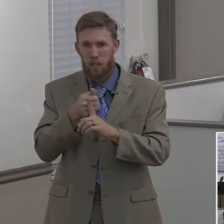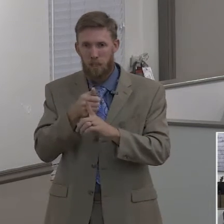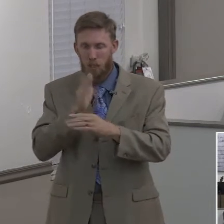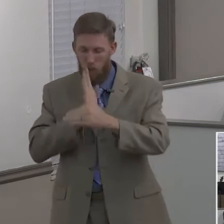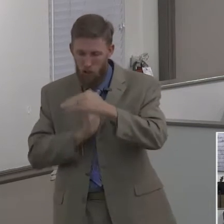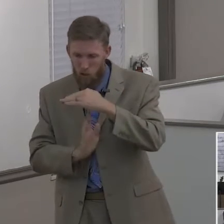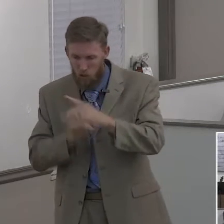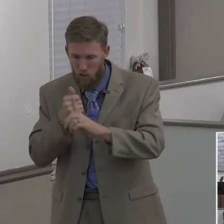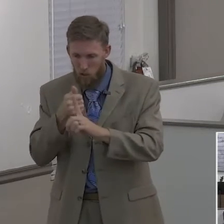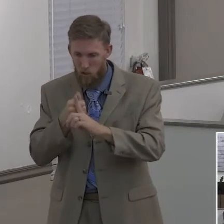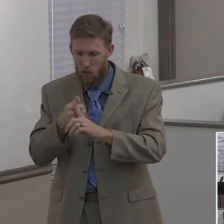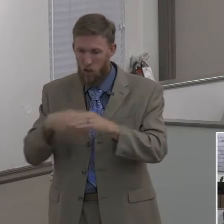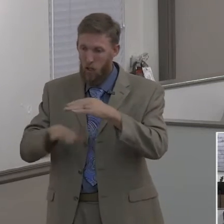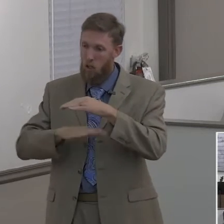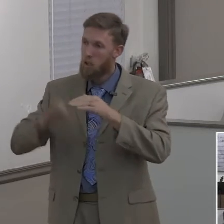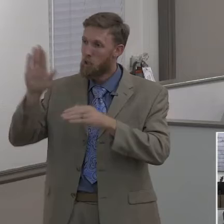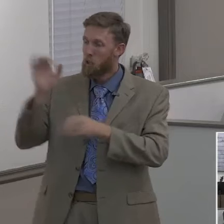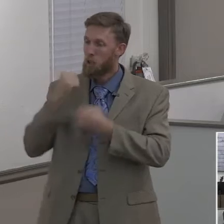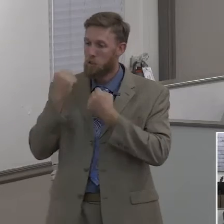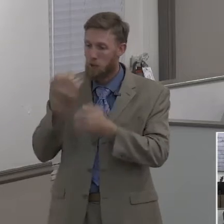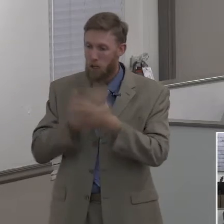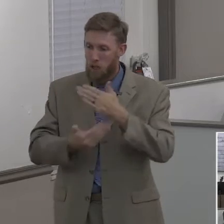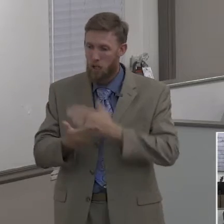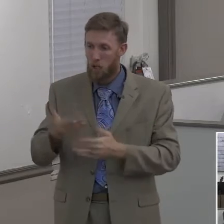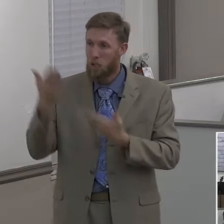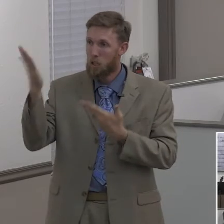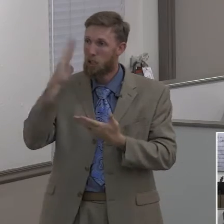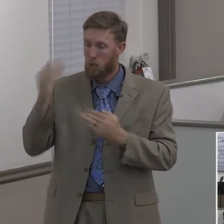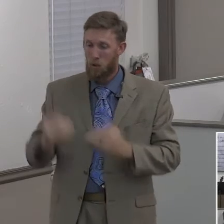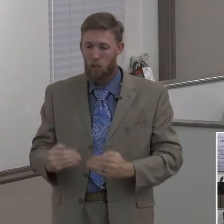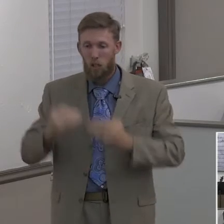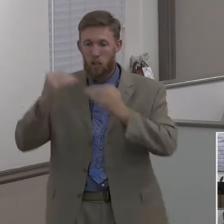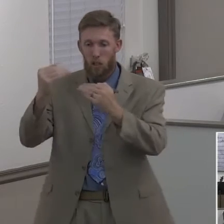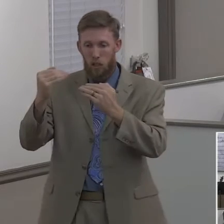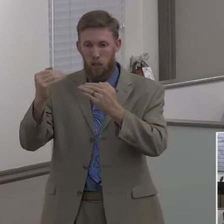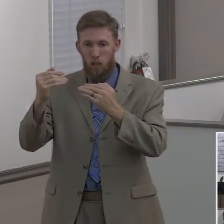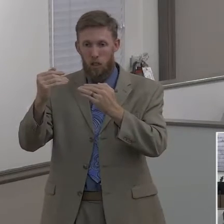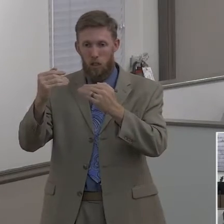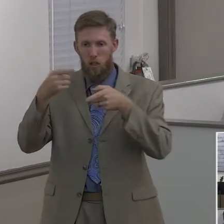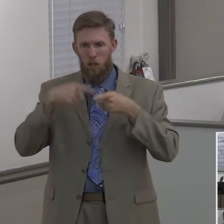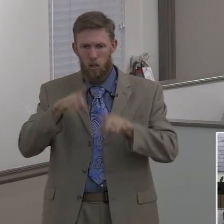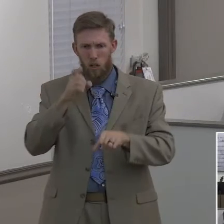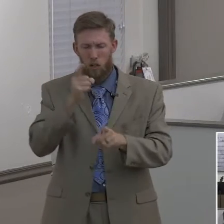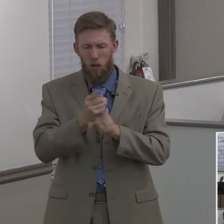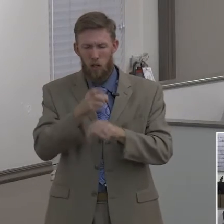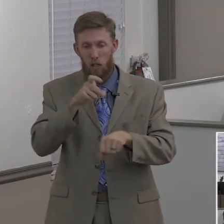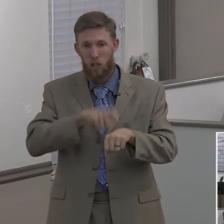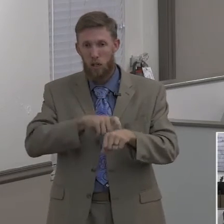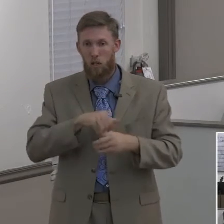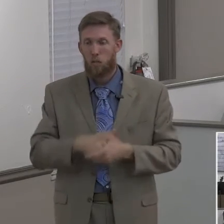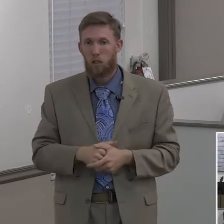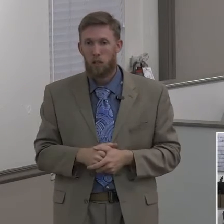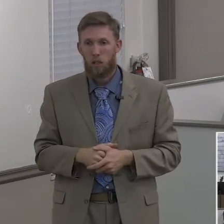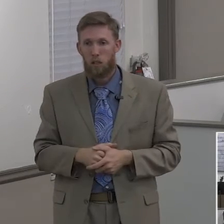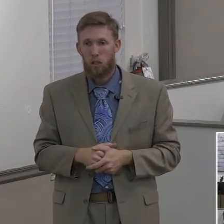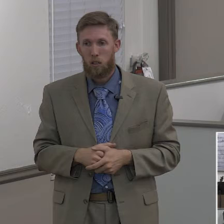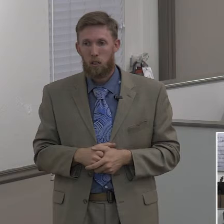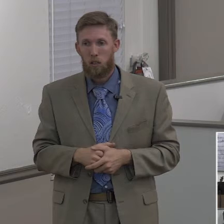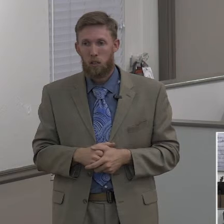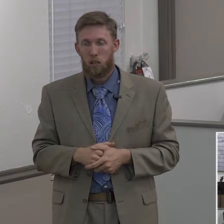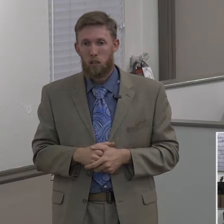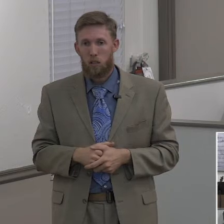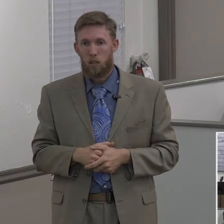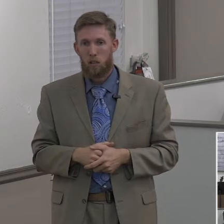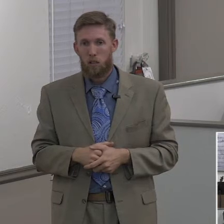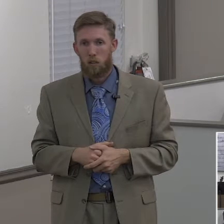under the mighty hand of God, that He may exalt you in due time. And the verse that Jacqueline used and learned, and it was a great big help